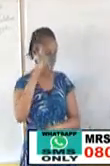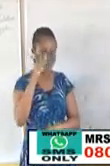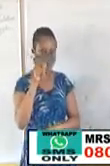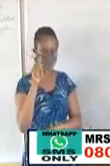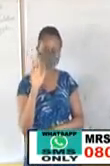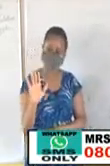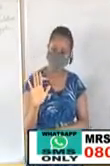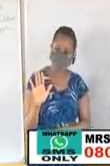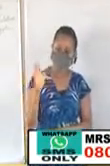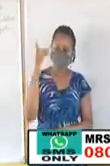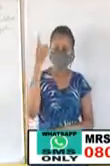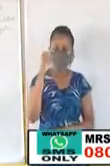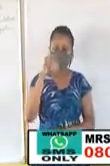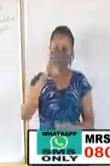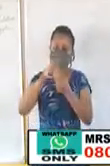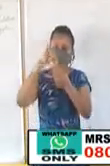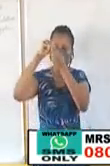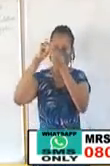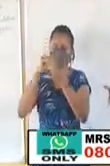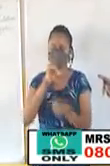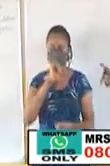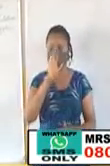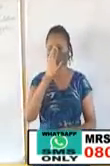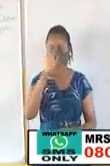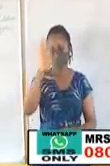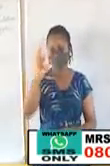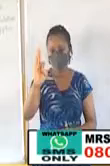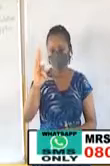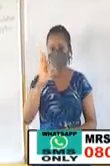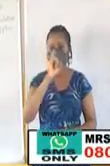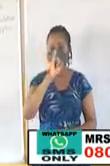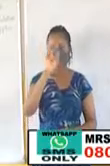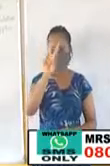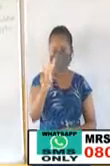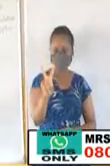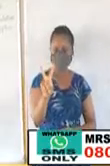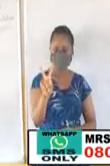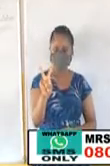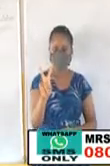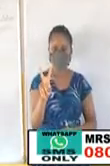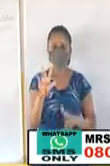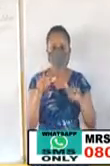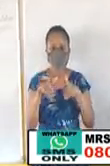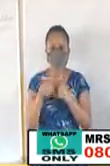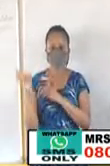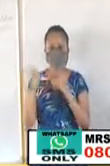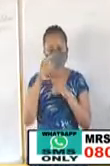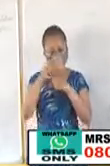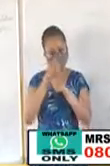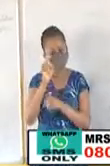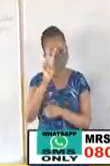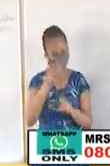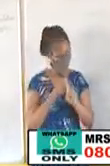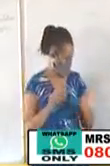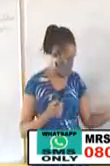10.5, the cumulative frequency is what? Is 2. How do you get your 2 from